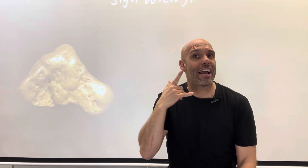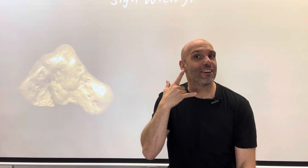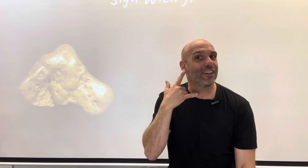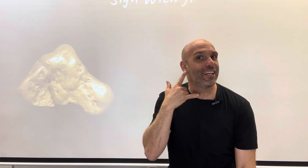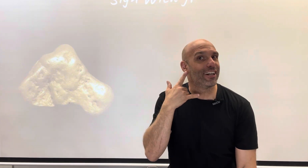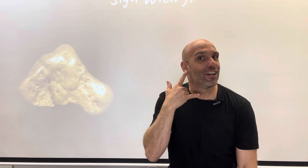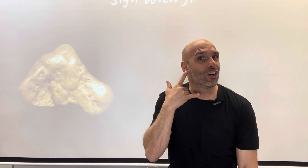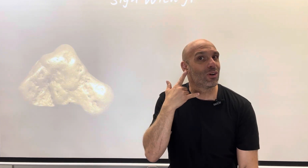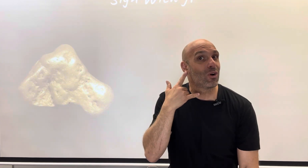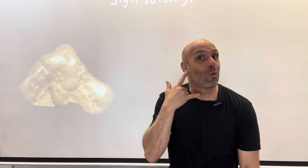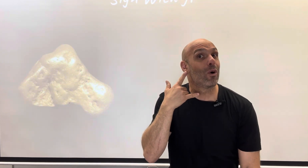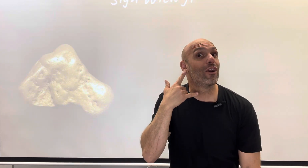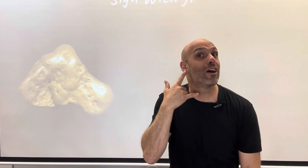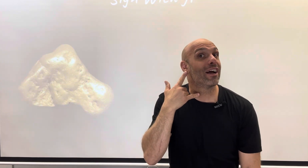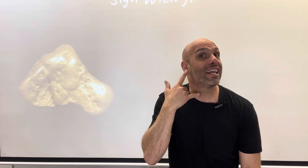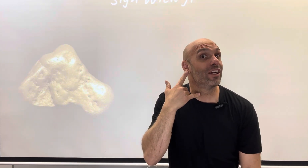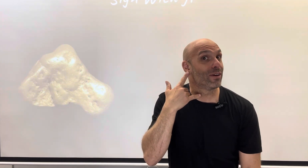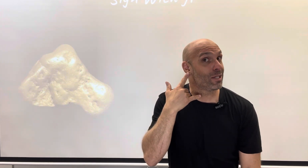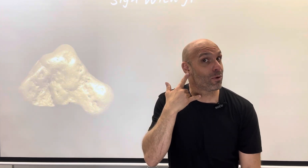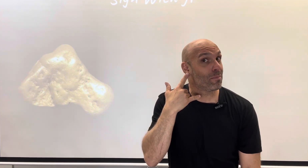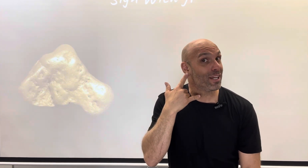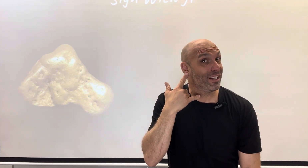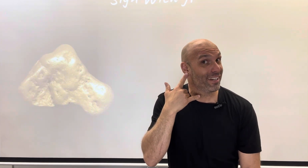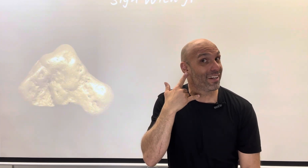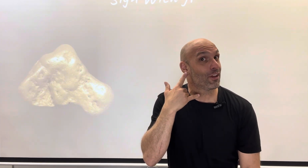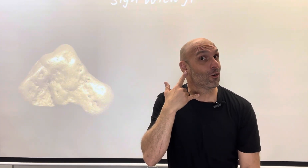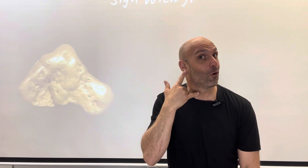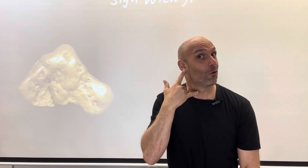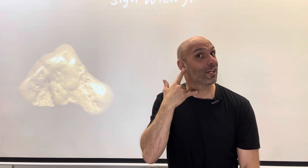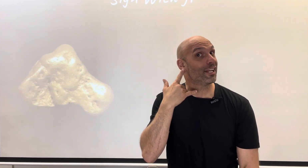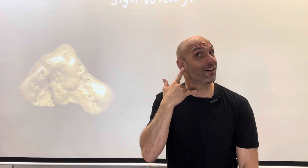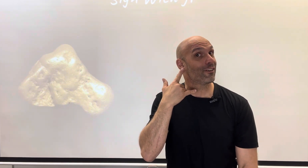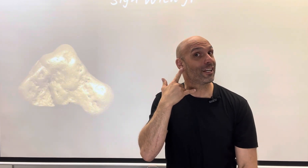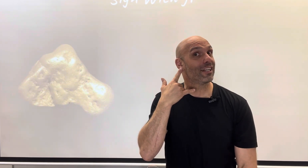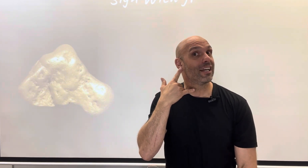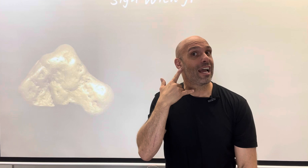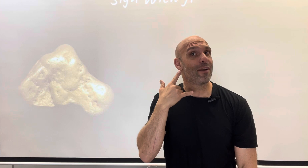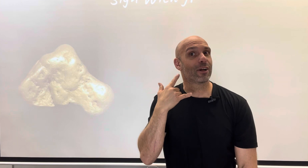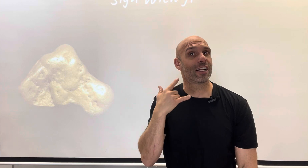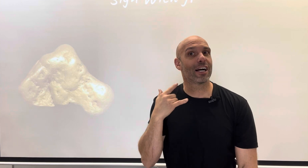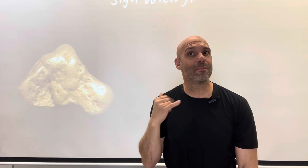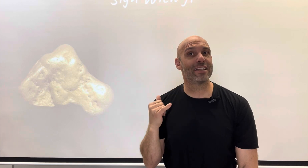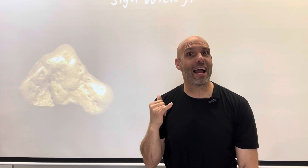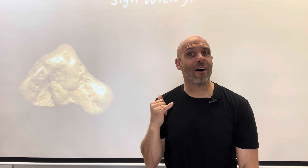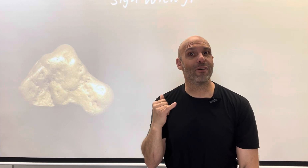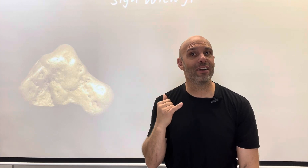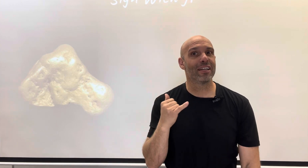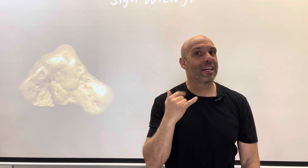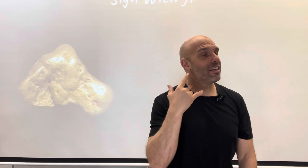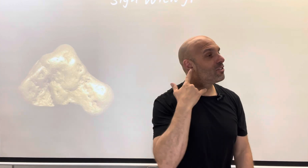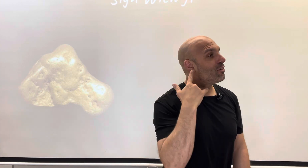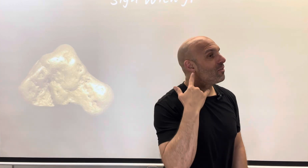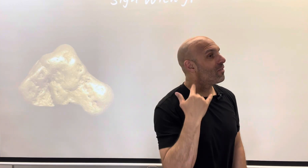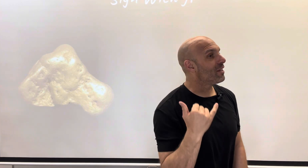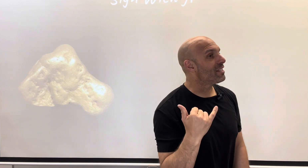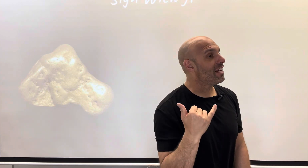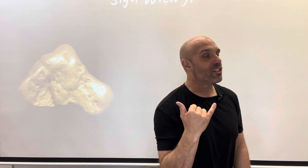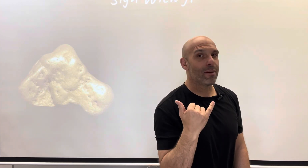your ear where the earring would be, your gold earring, and we're going to come down into this hand shape, which is